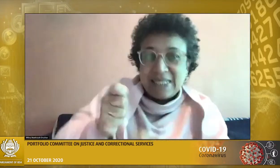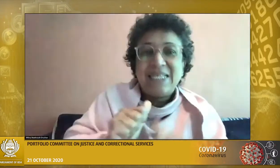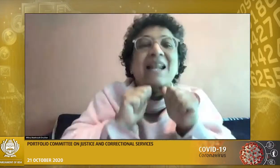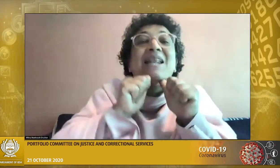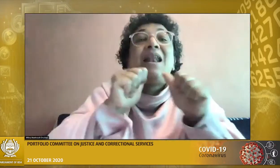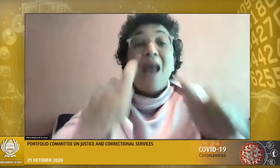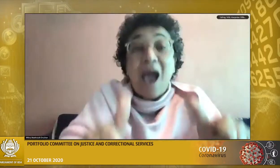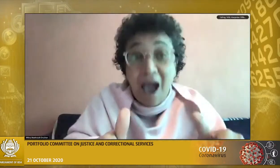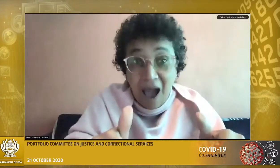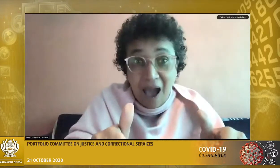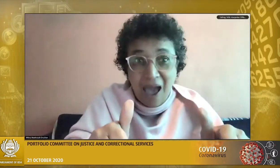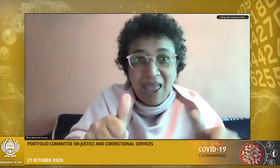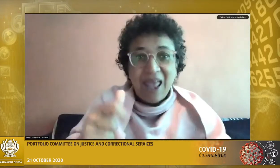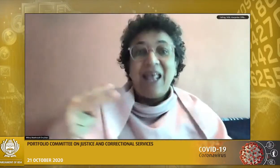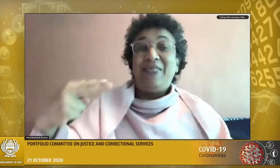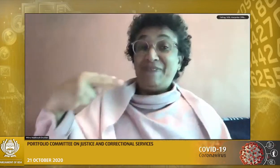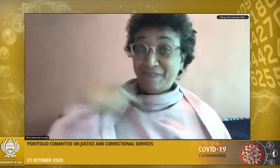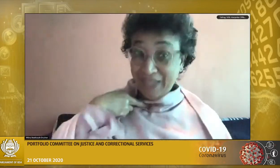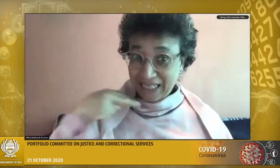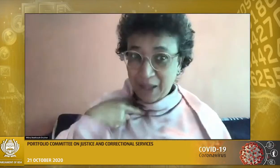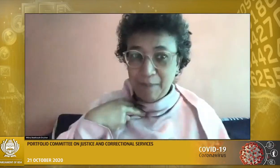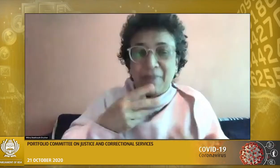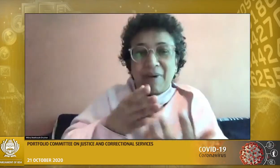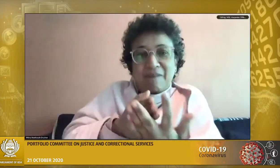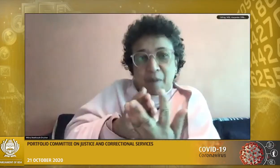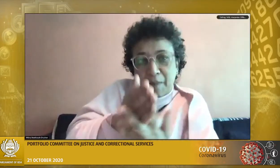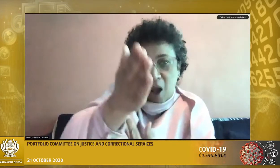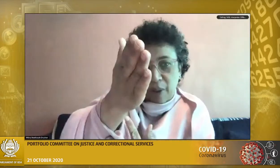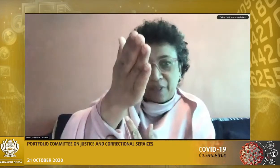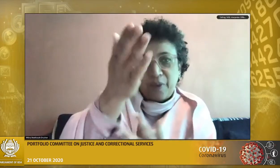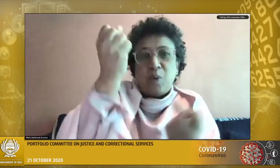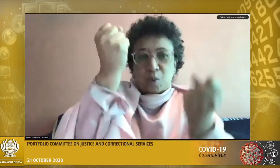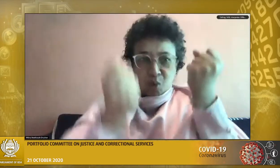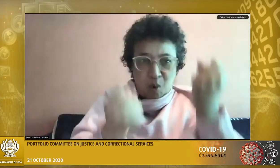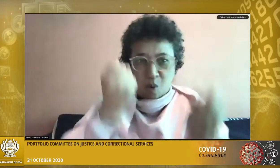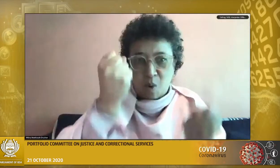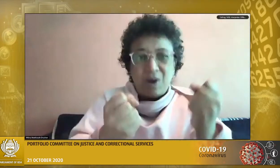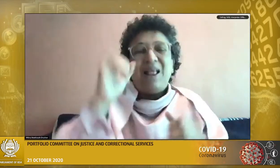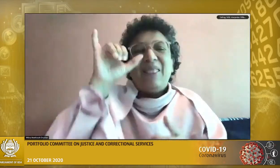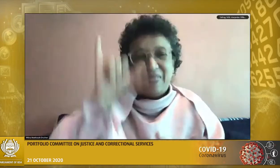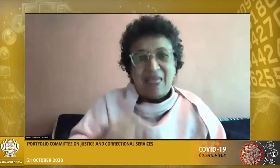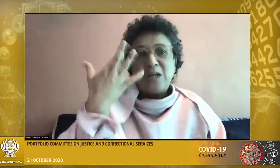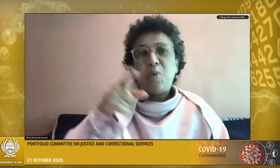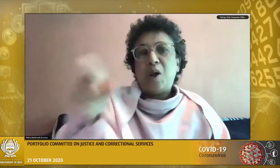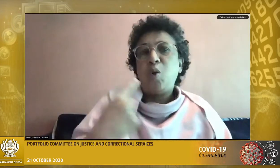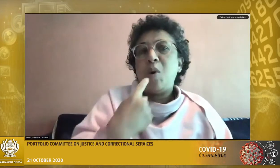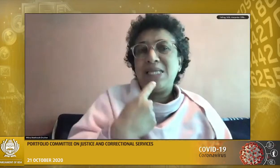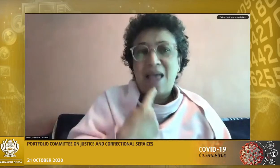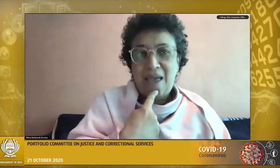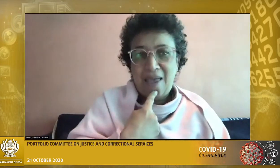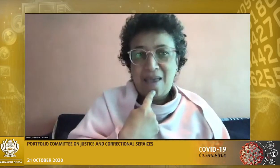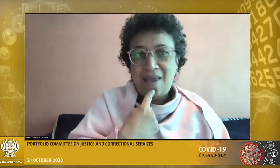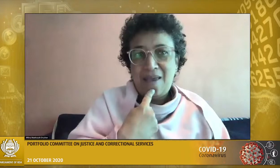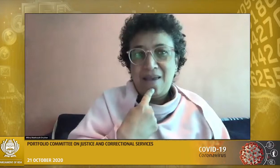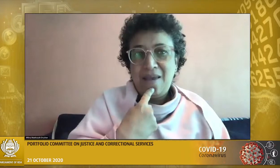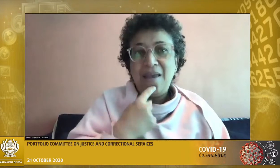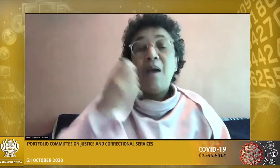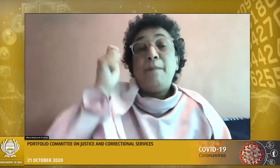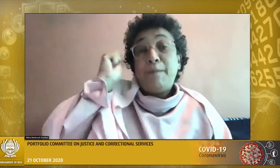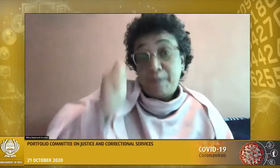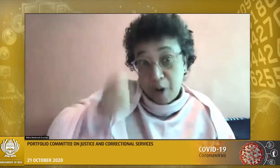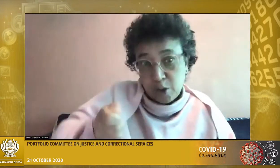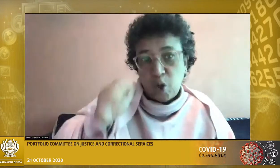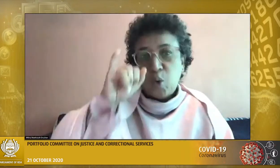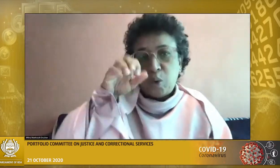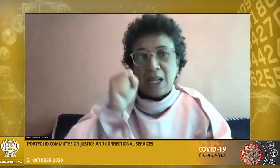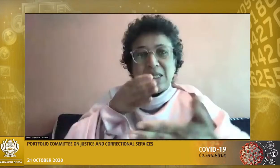win. So it's the prosecutors who are denying the victim that opportunity to have their day